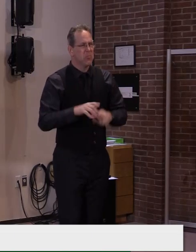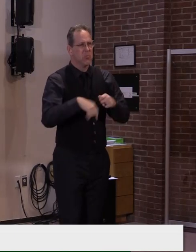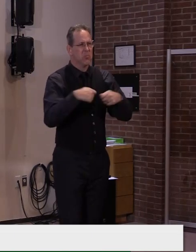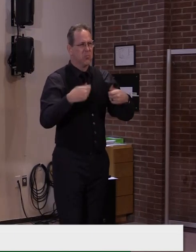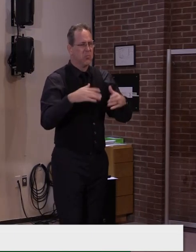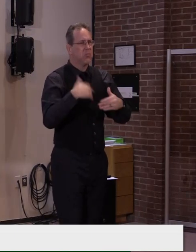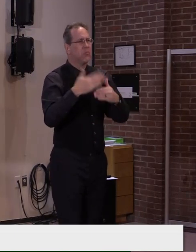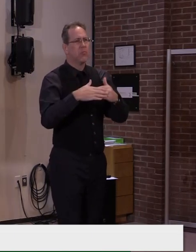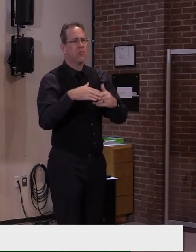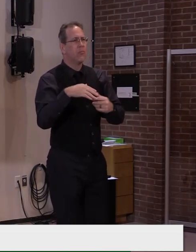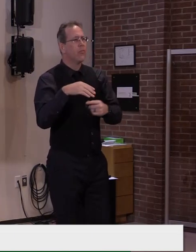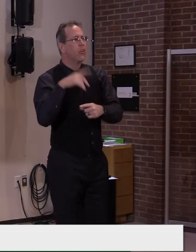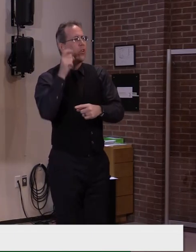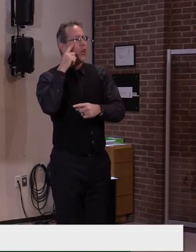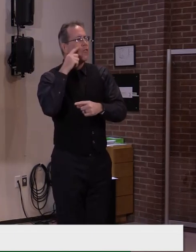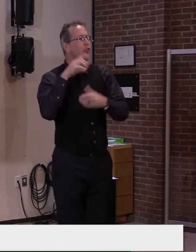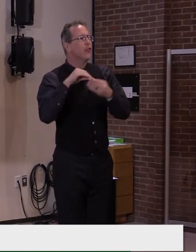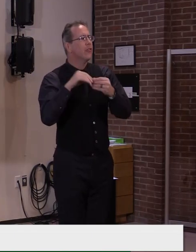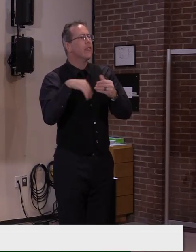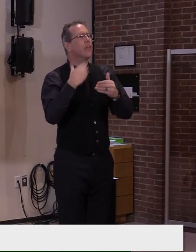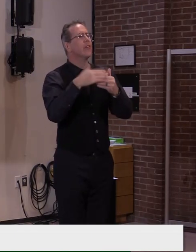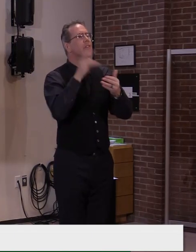Now, hear from Secretary French.